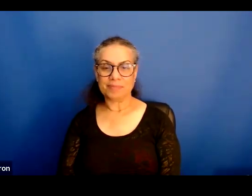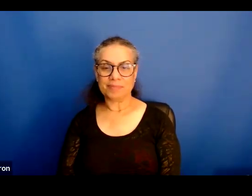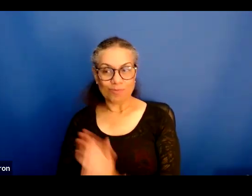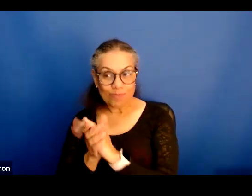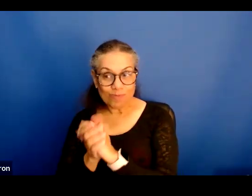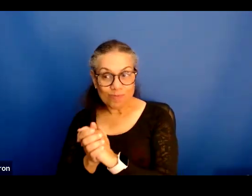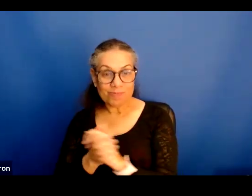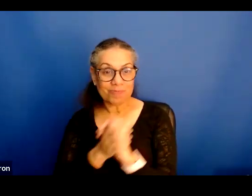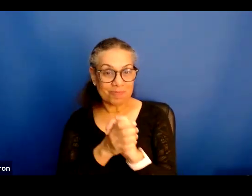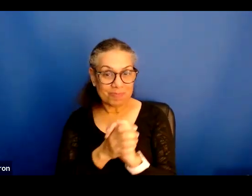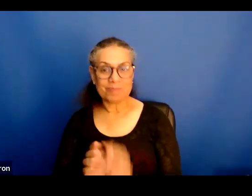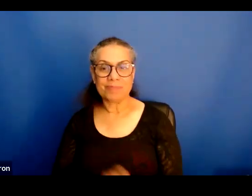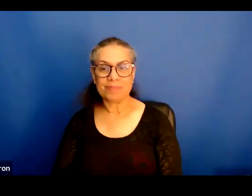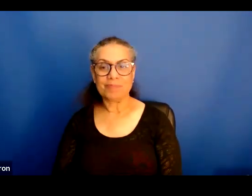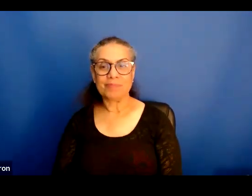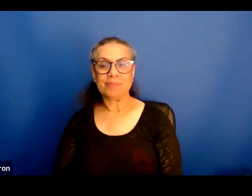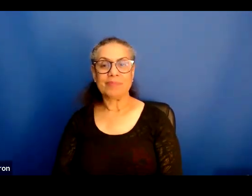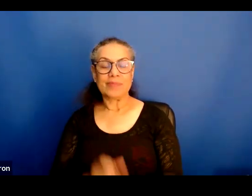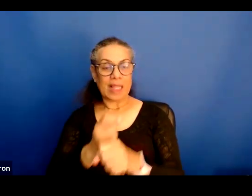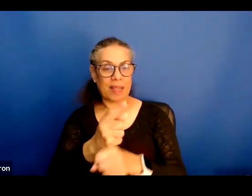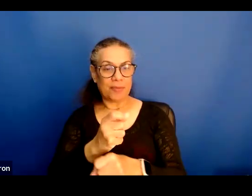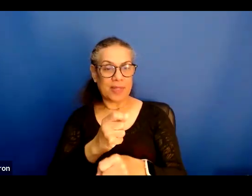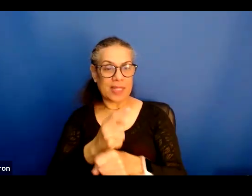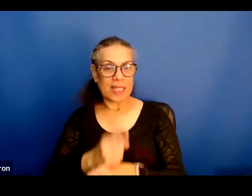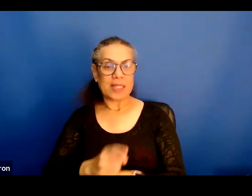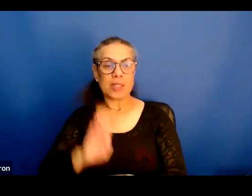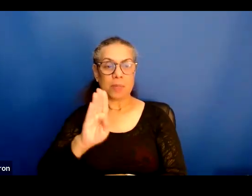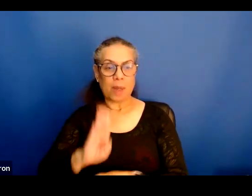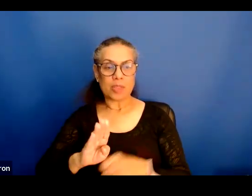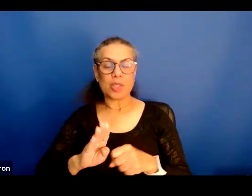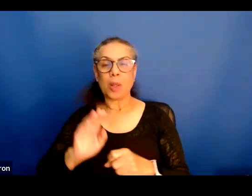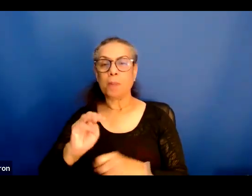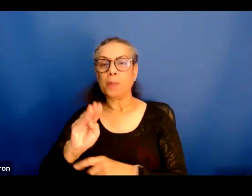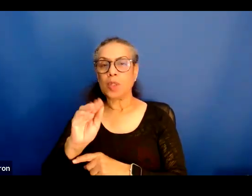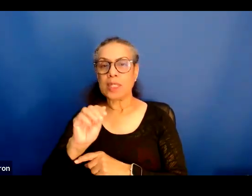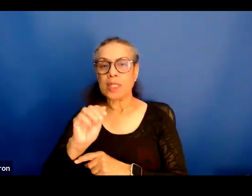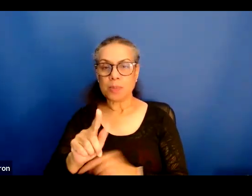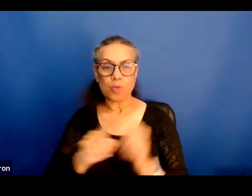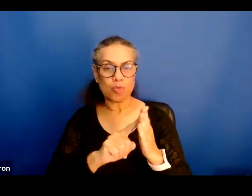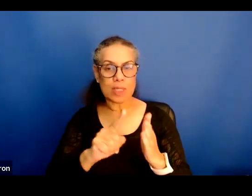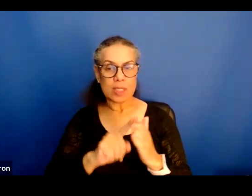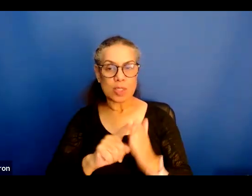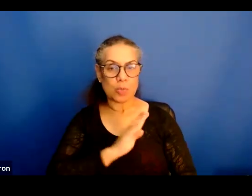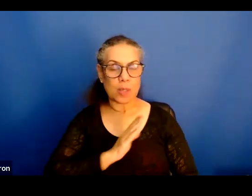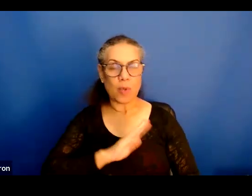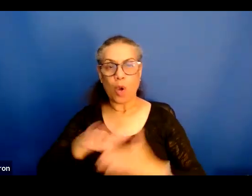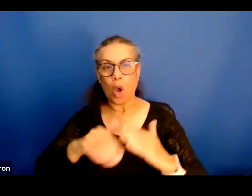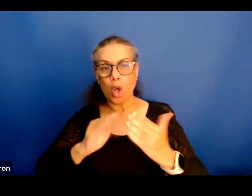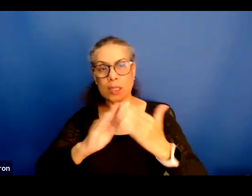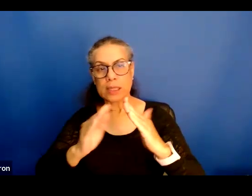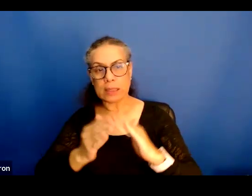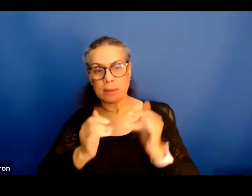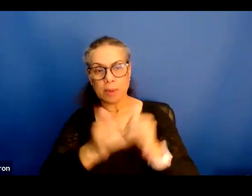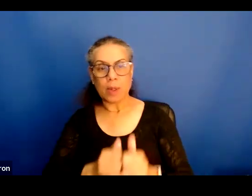Congratulations. Each year, the Boston Municipal Research Bureau honors a handful of city employees with the Henry